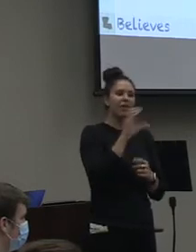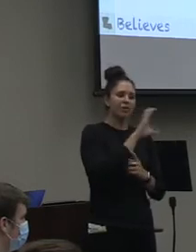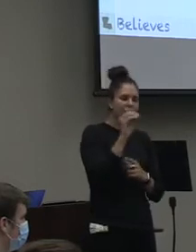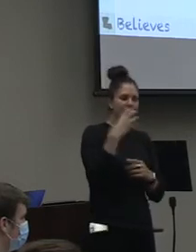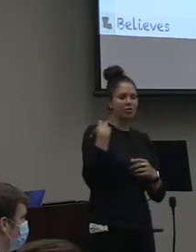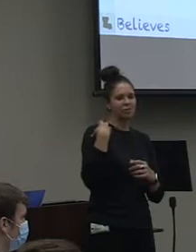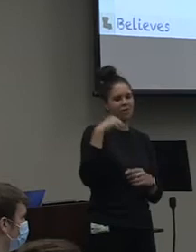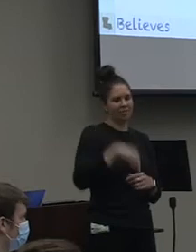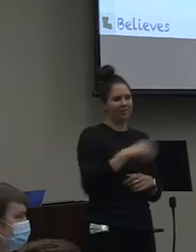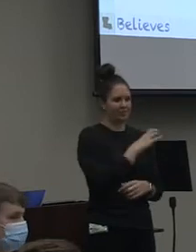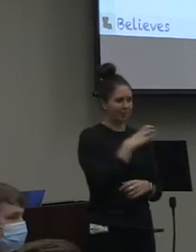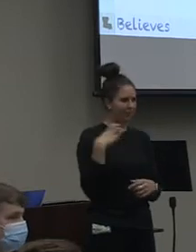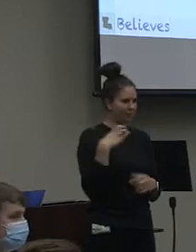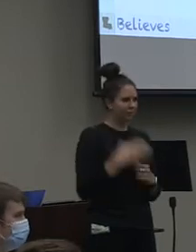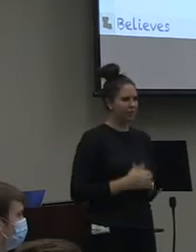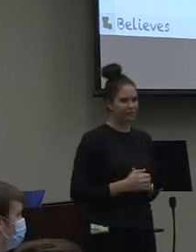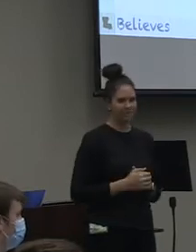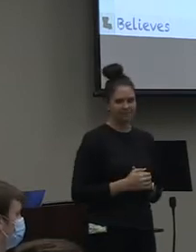commission.